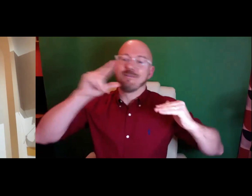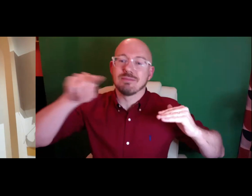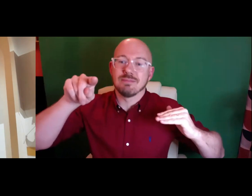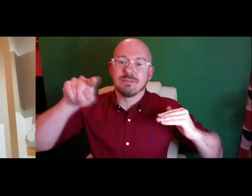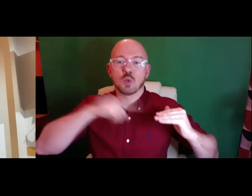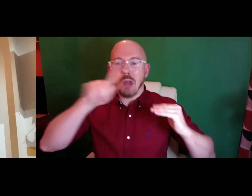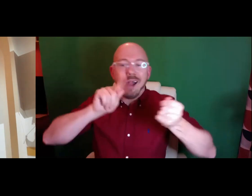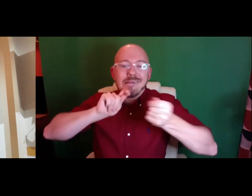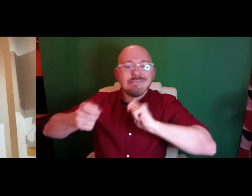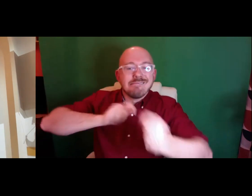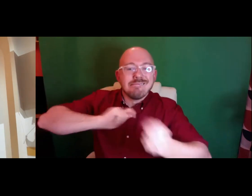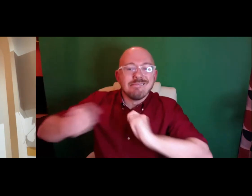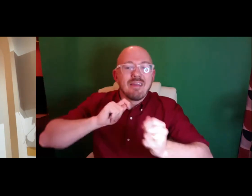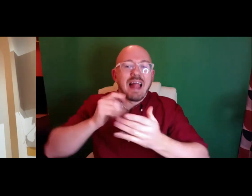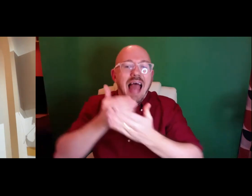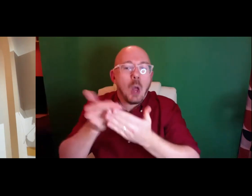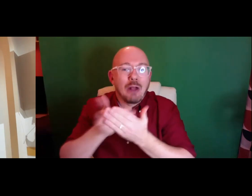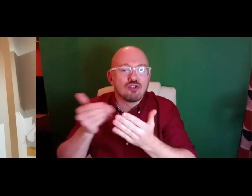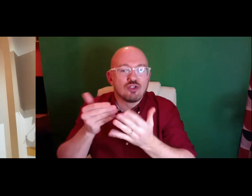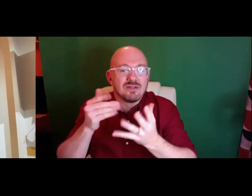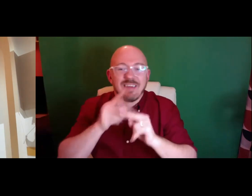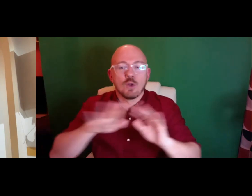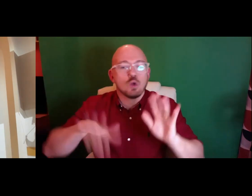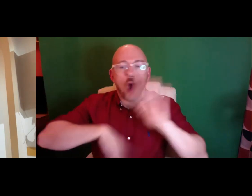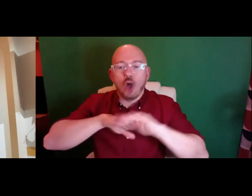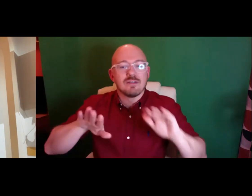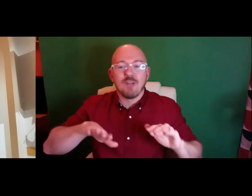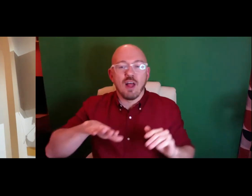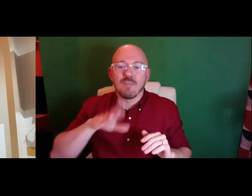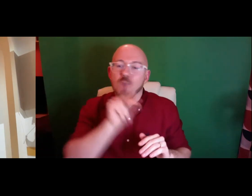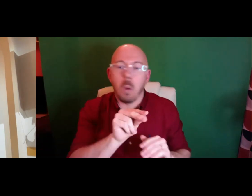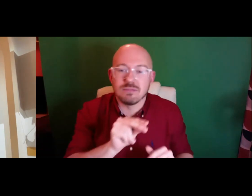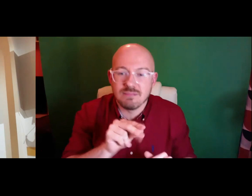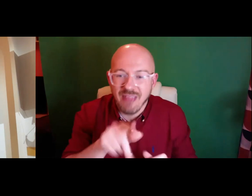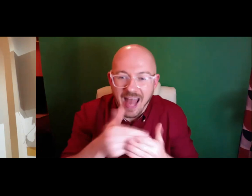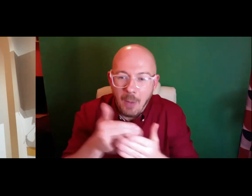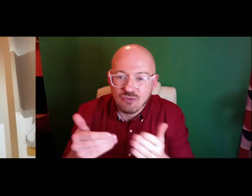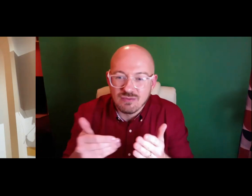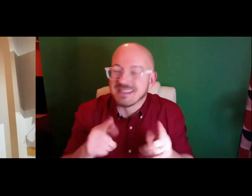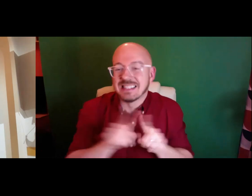childhood discourse, and then if you're talking to adults, then it's a different kind of fluency that's expected.